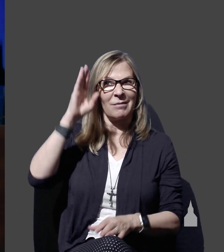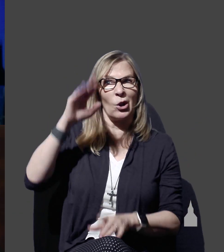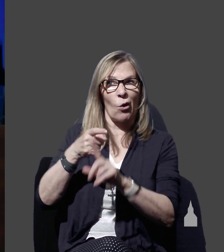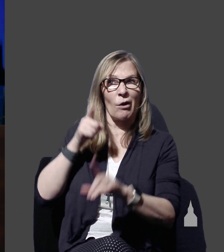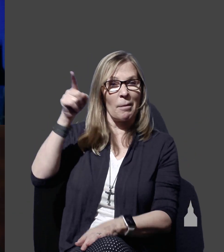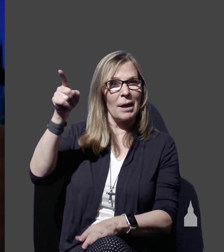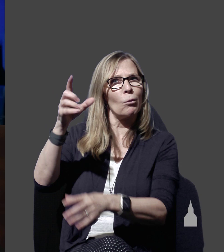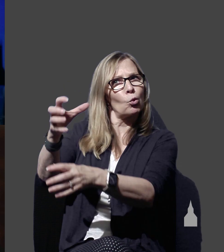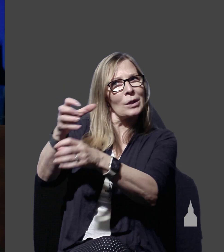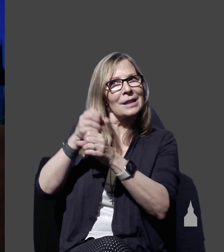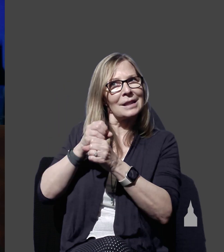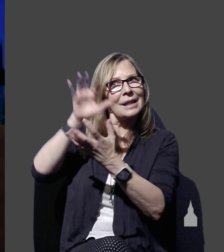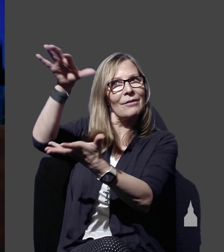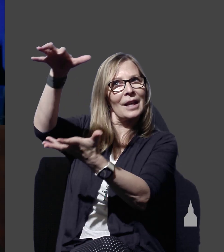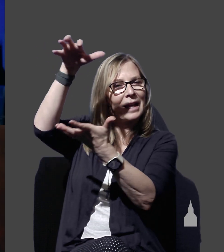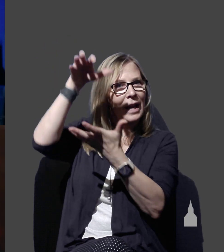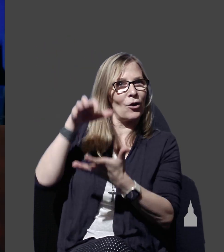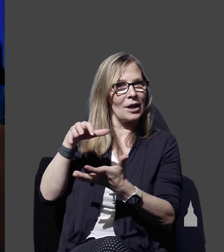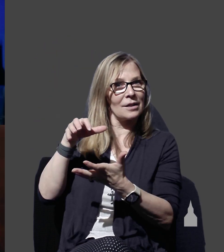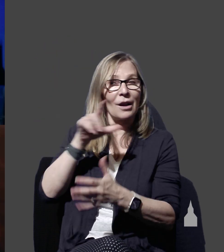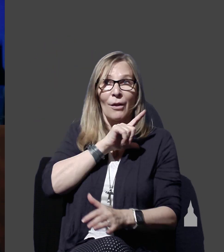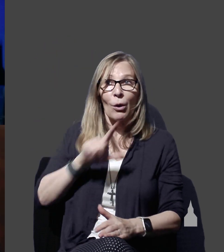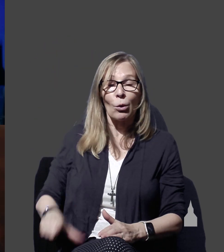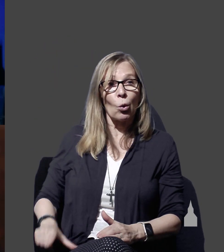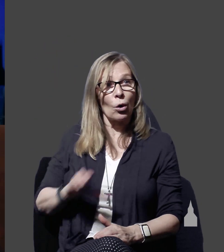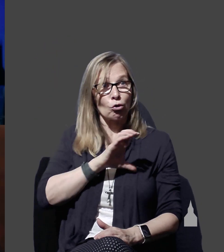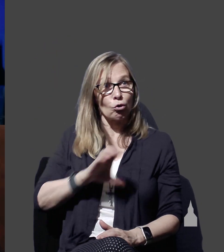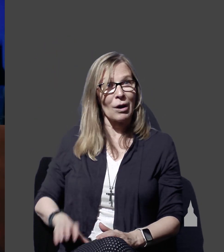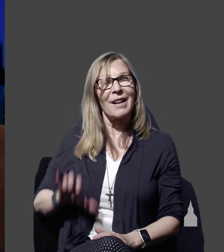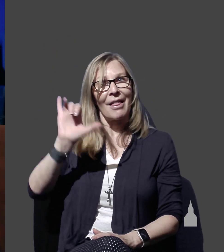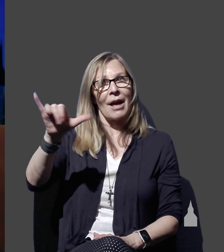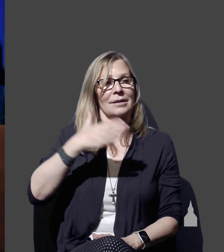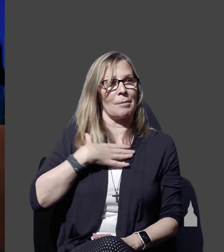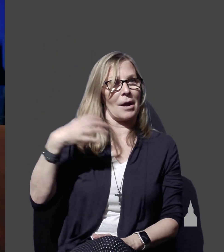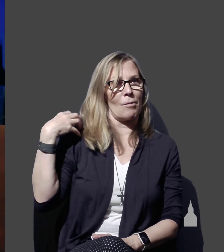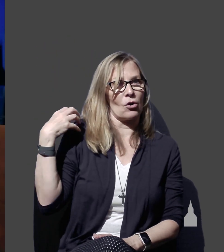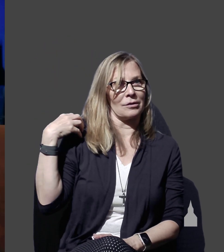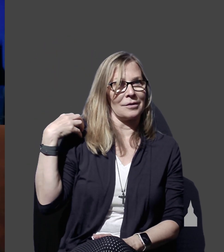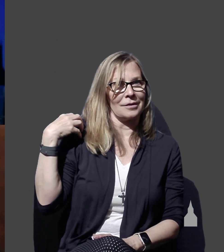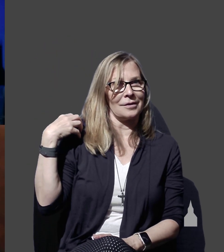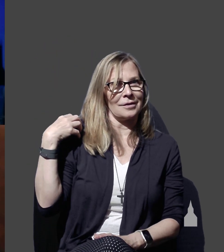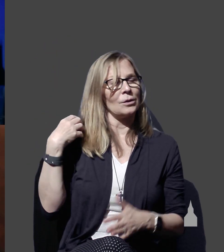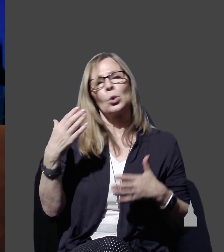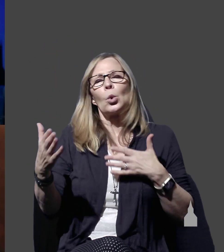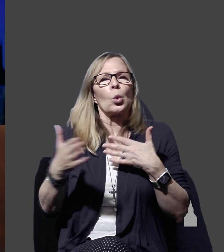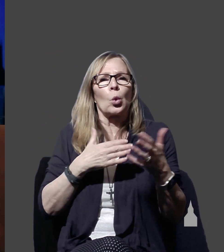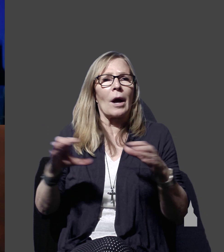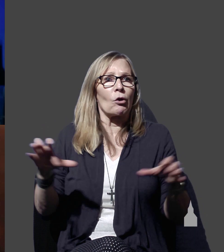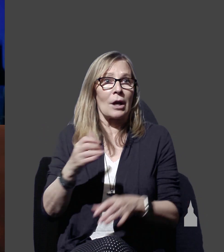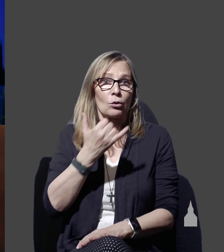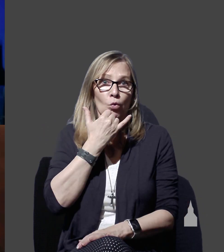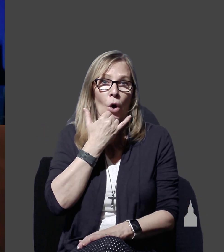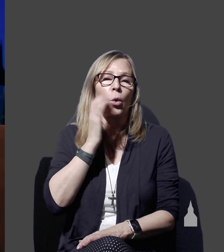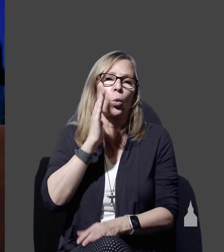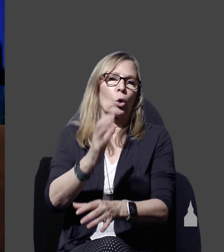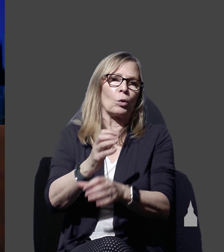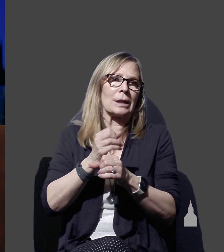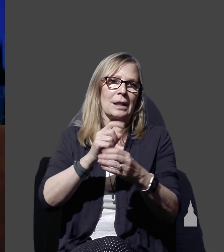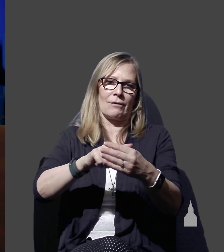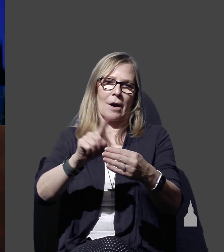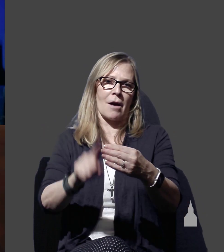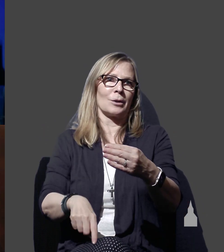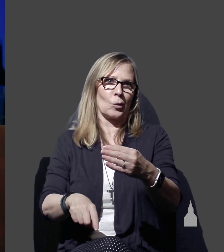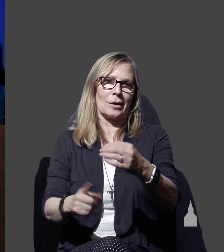inheritance. It is the Lord Christ whom you serve. For he who does wrong will receive the consequences of the wrong which he has done, and that